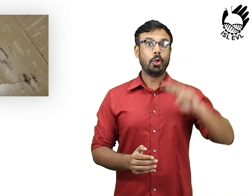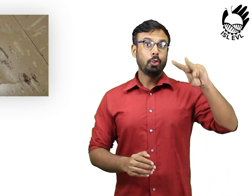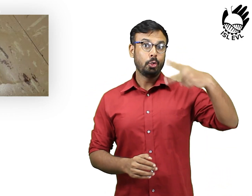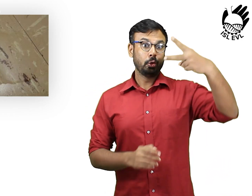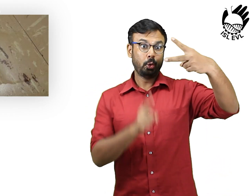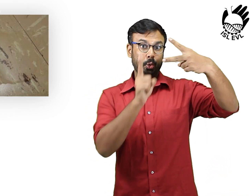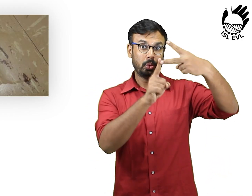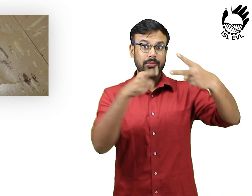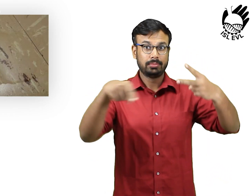sure.